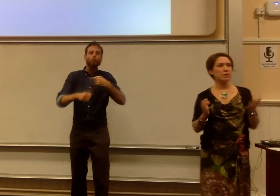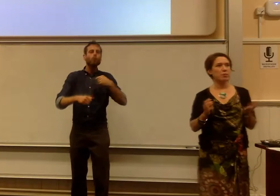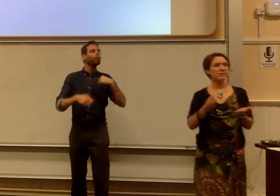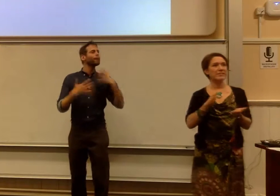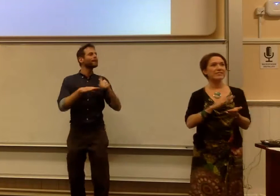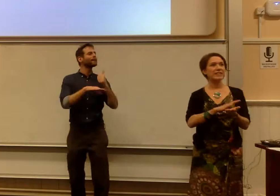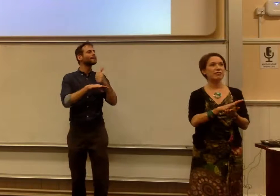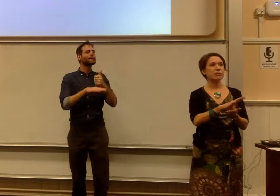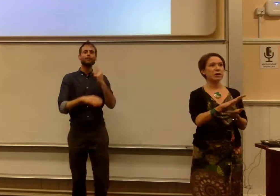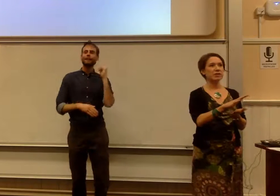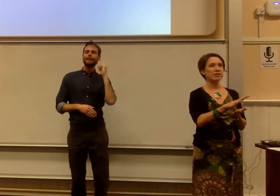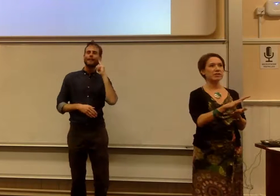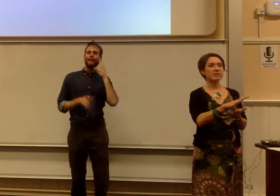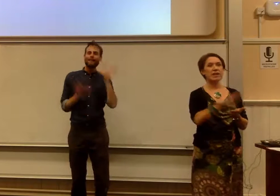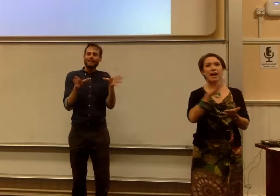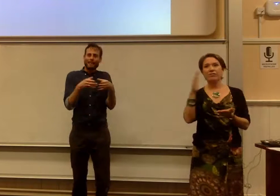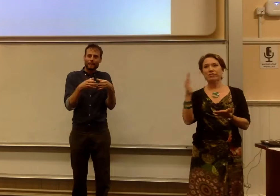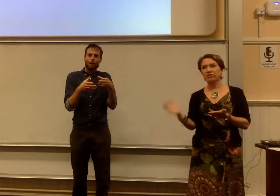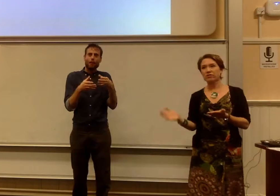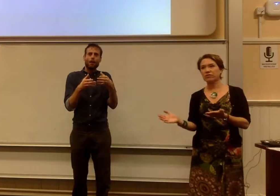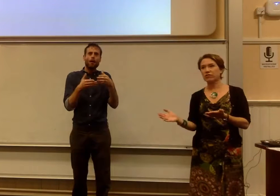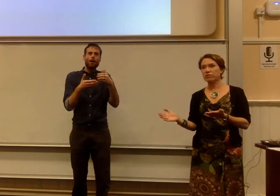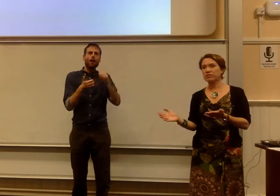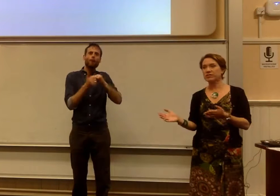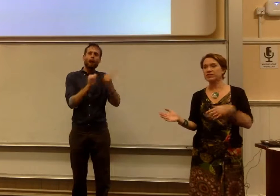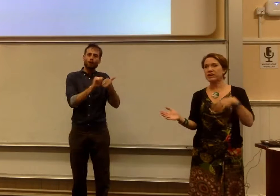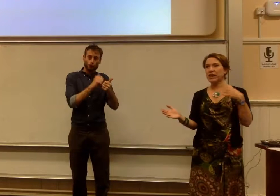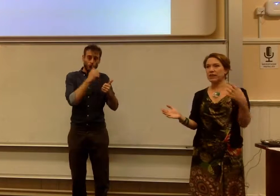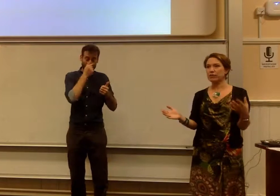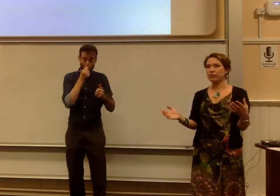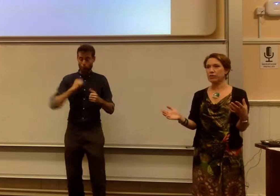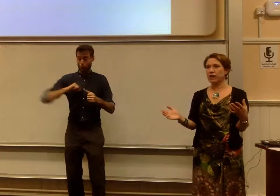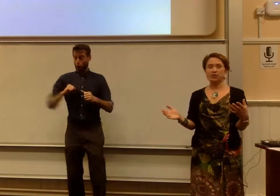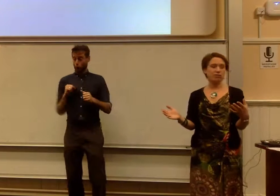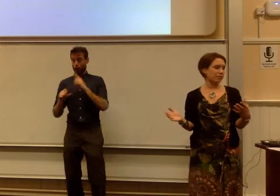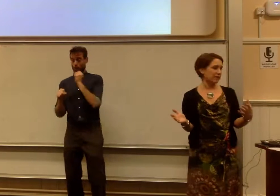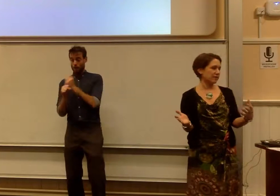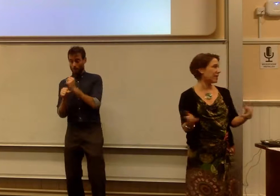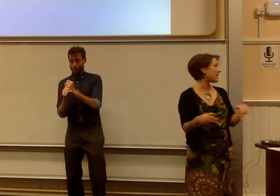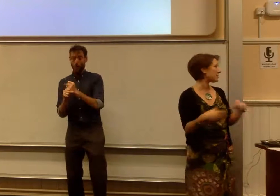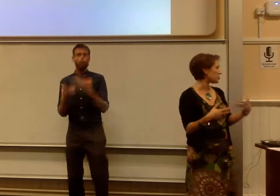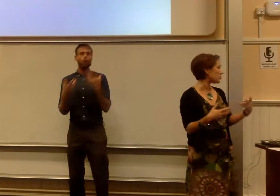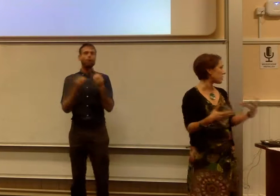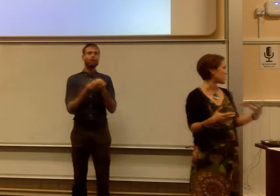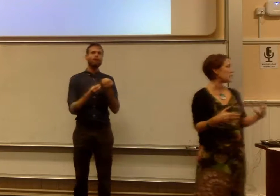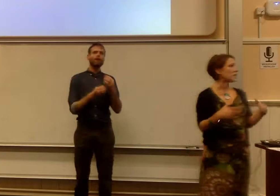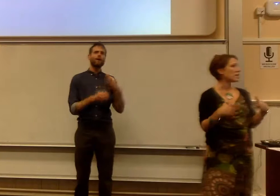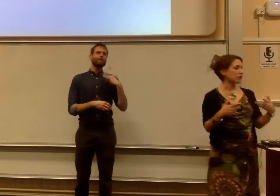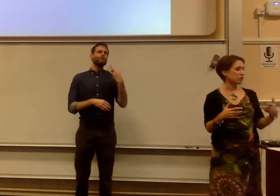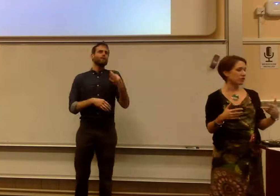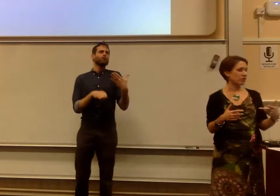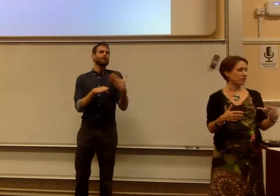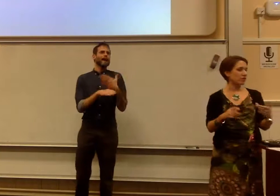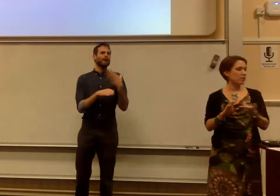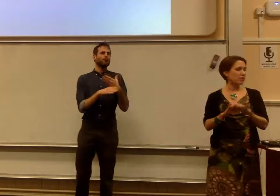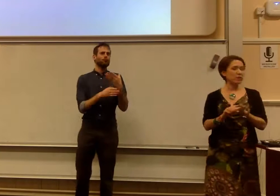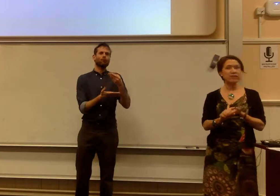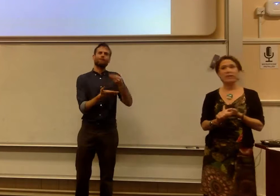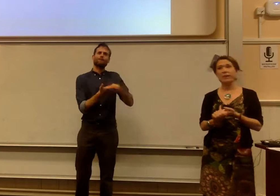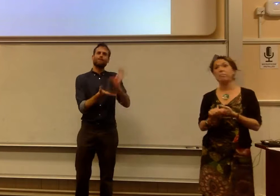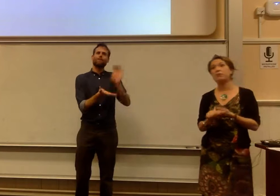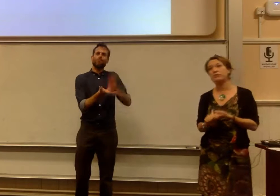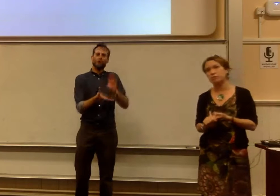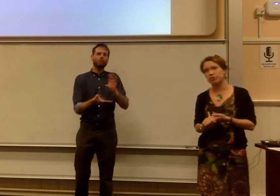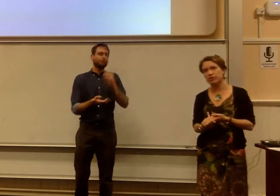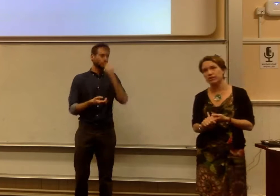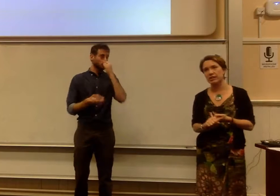is made up of 6 delivery partners and the Scottish Government and Voluntary Action Fund, and that has 2 main functions.